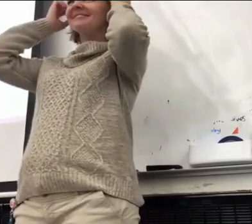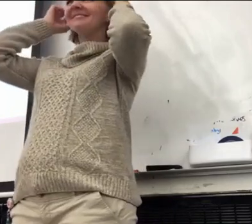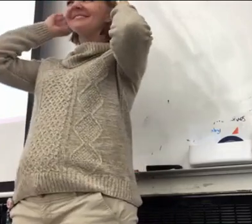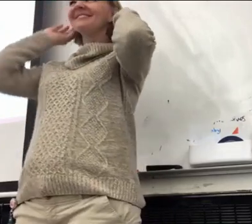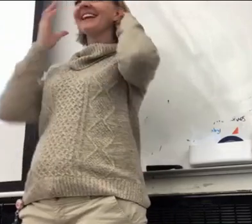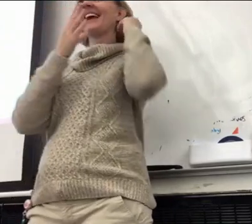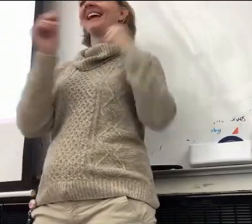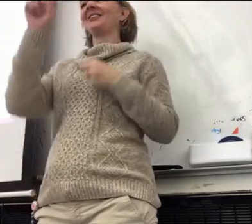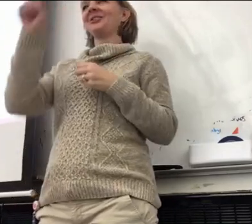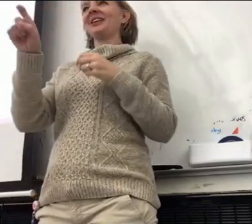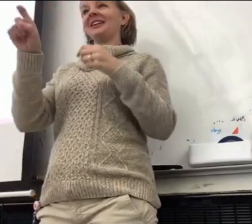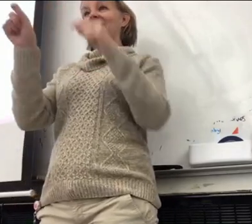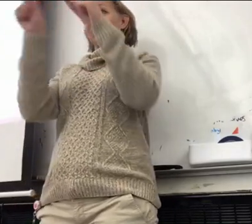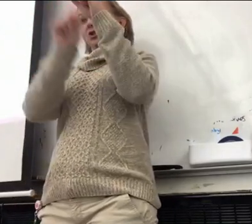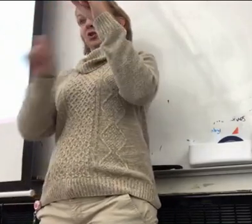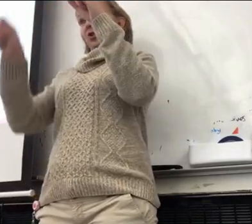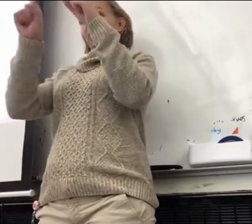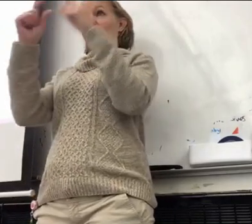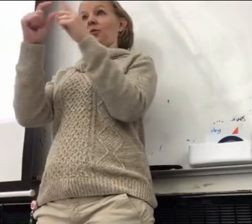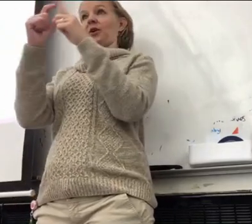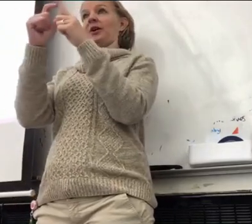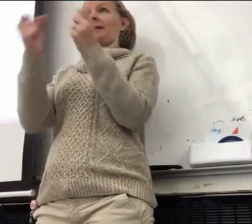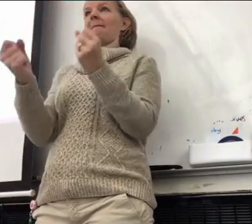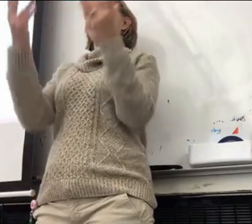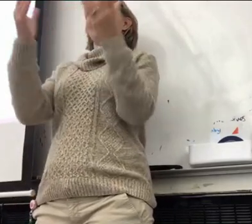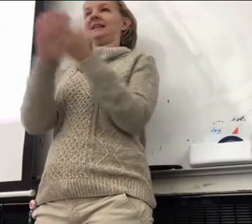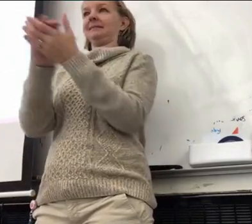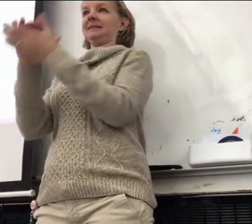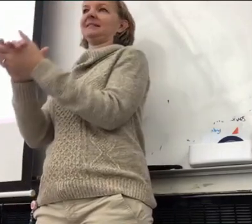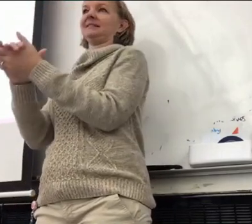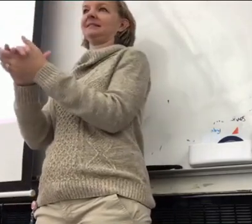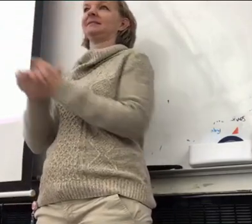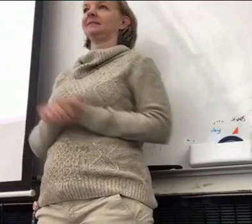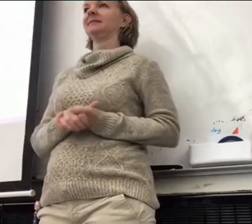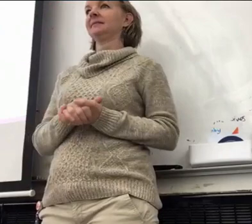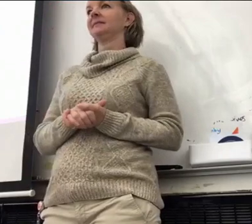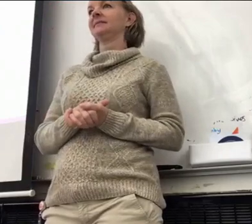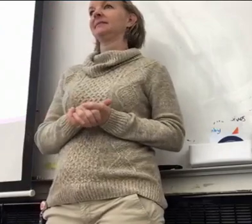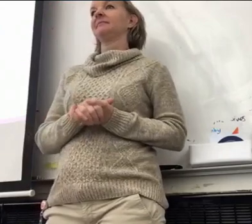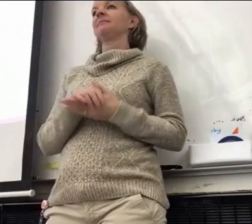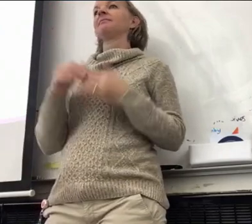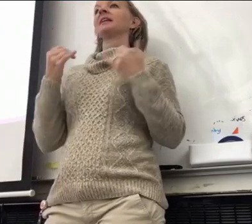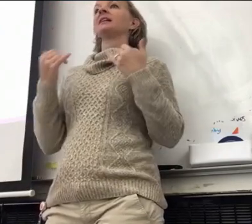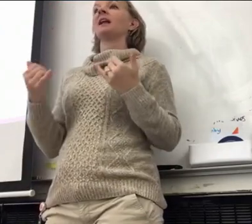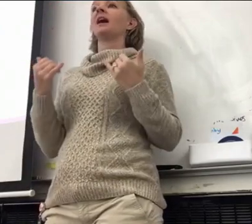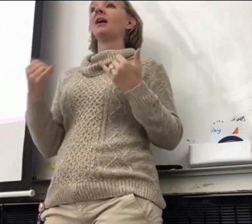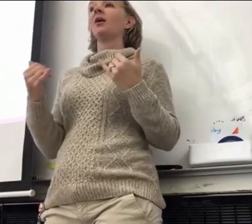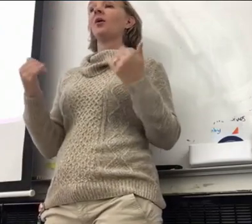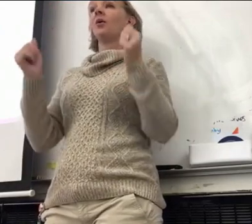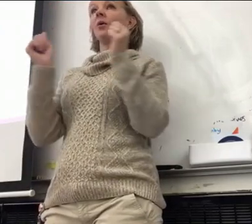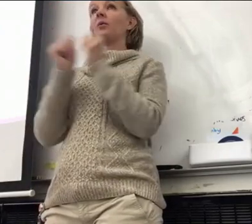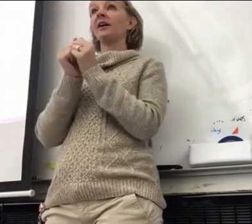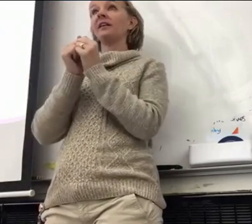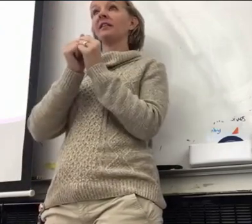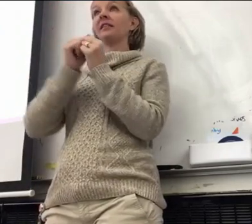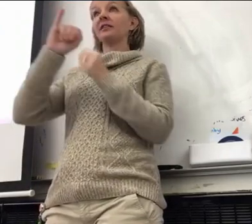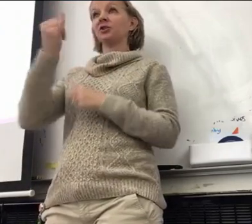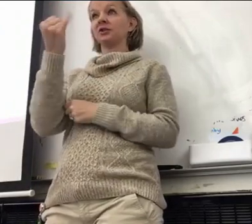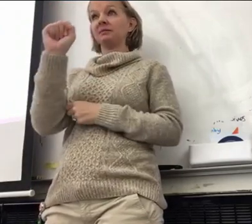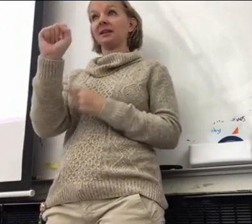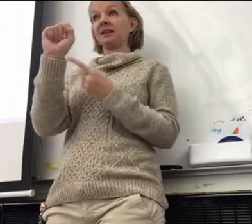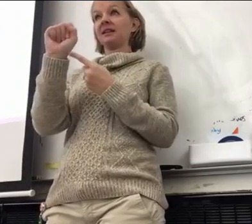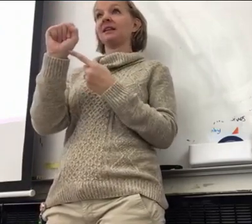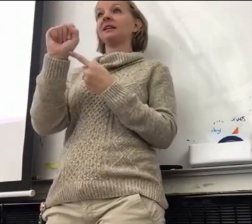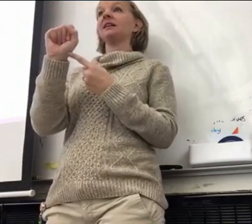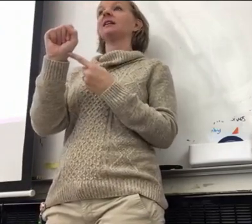And you need to circle the word polygamy. Now, with the Joseph Smith. So